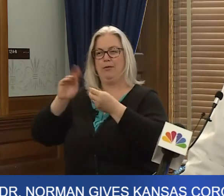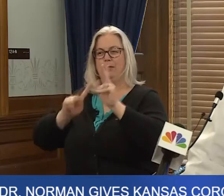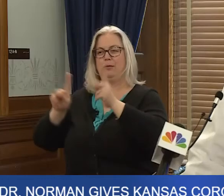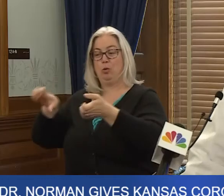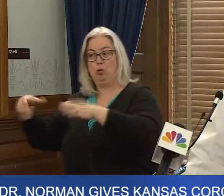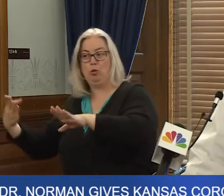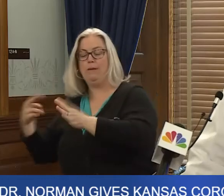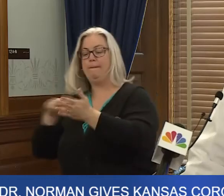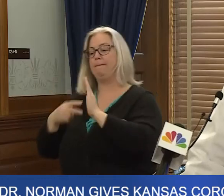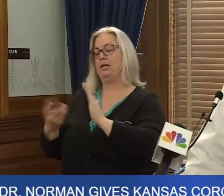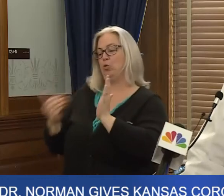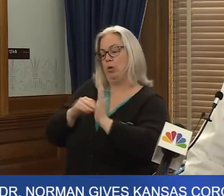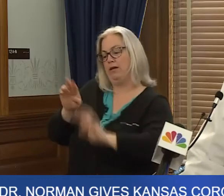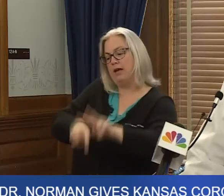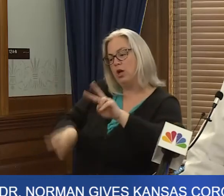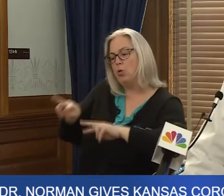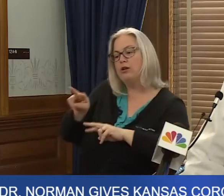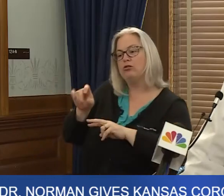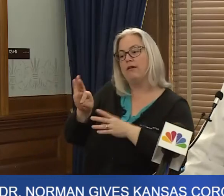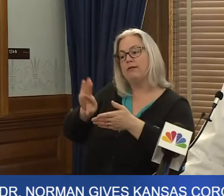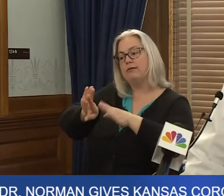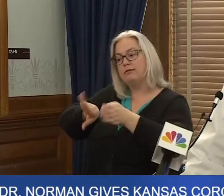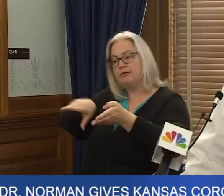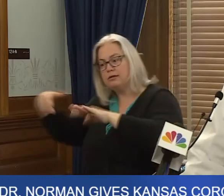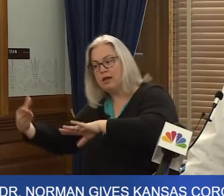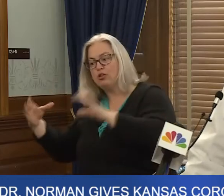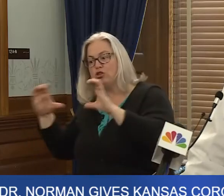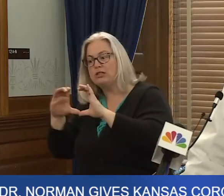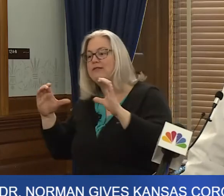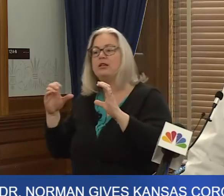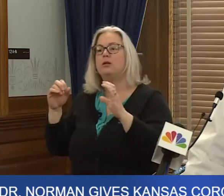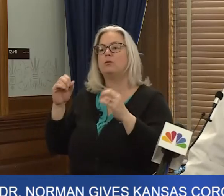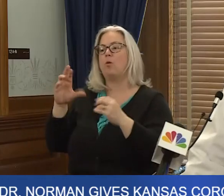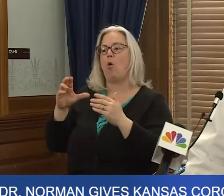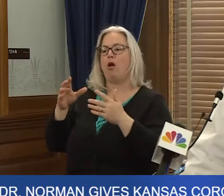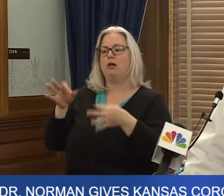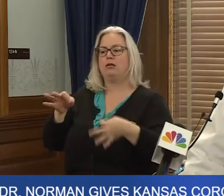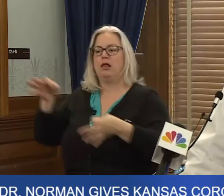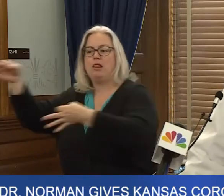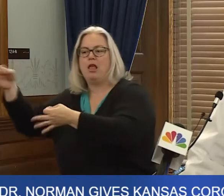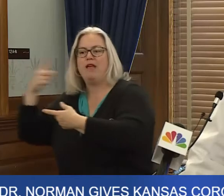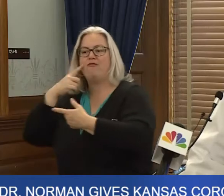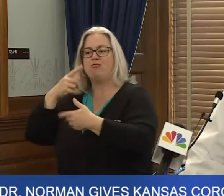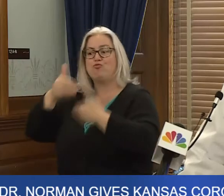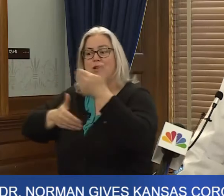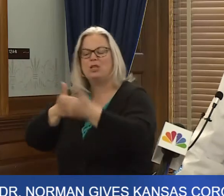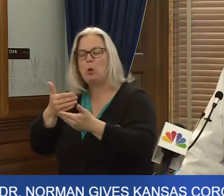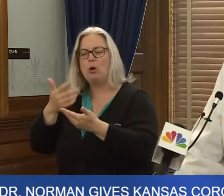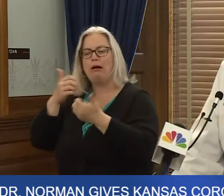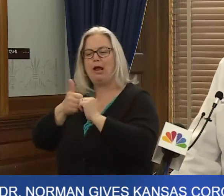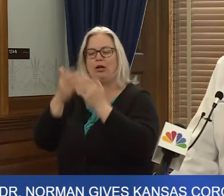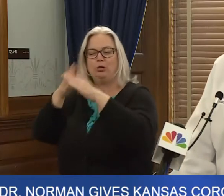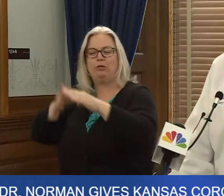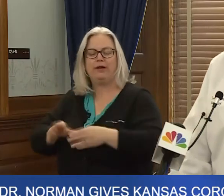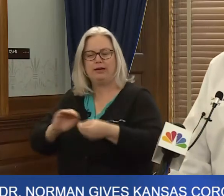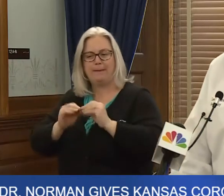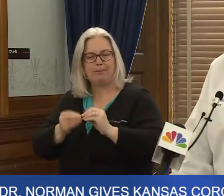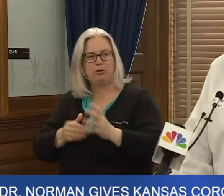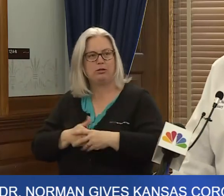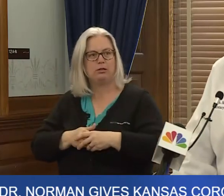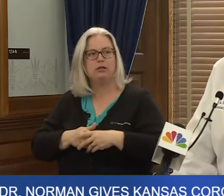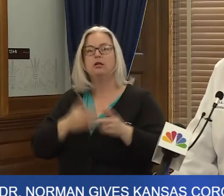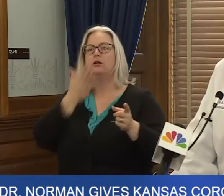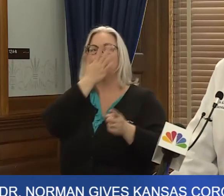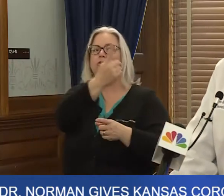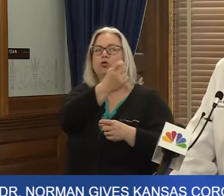of death certificates or delay in processing, or there's a big surge, and can you divide those numbers for us? I don't have it's a